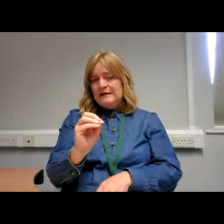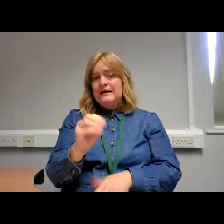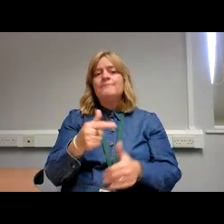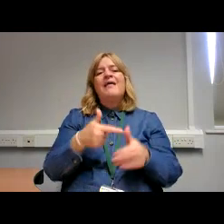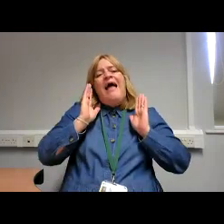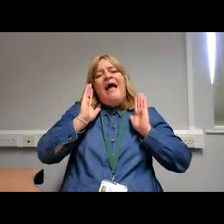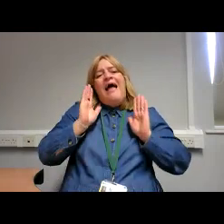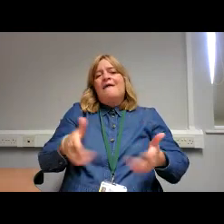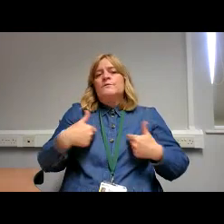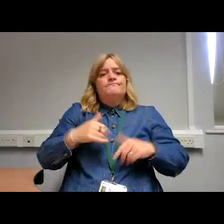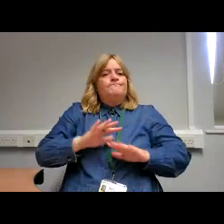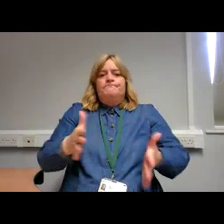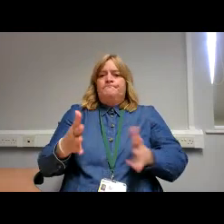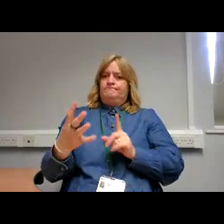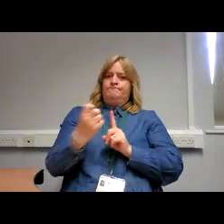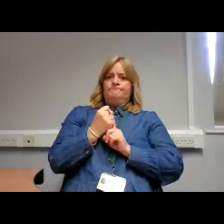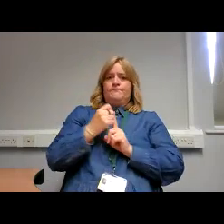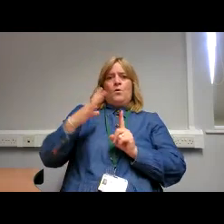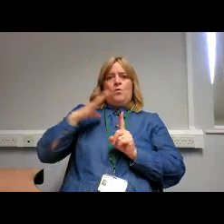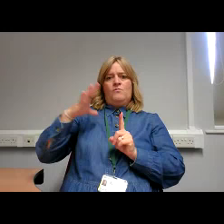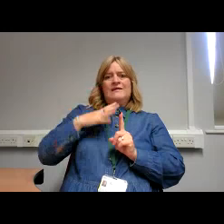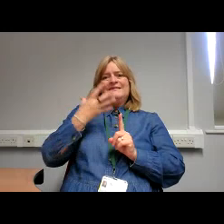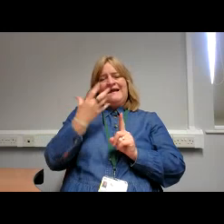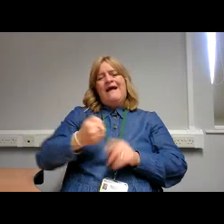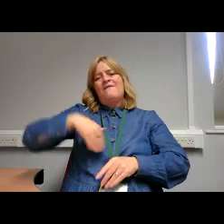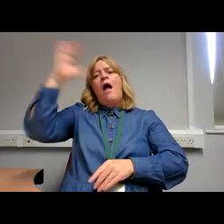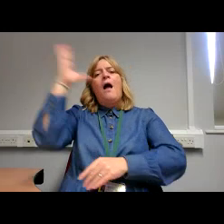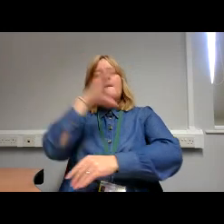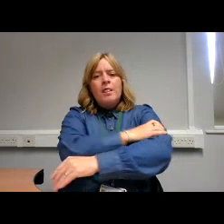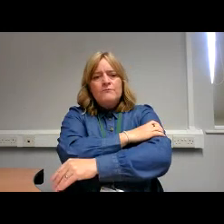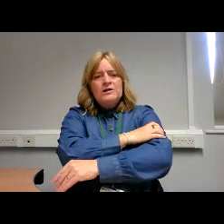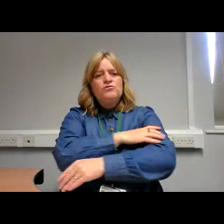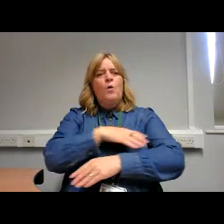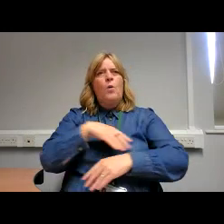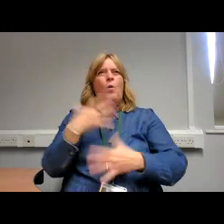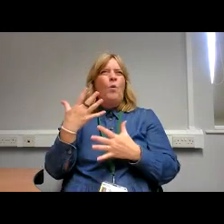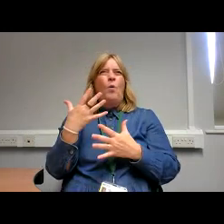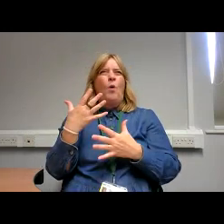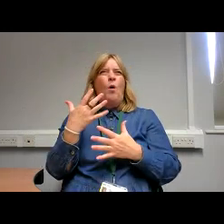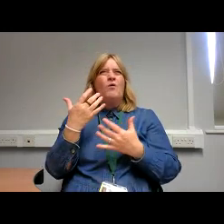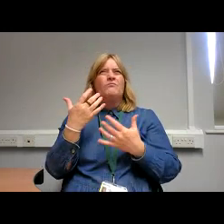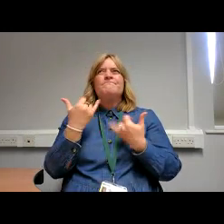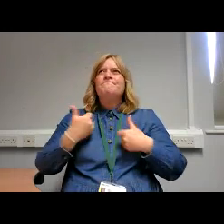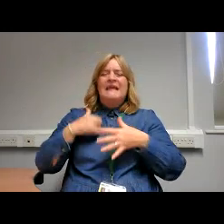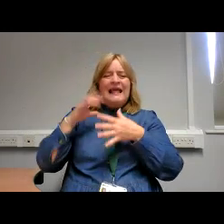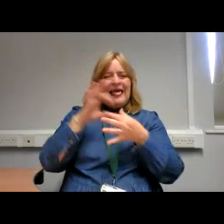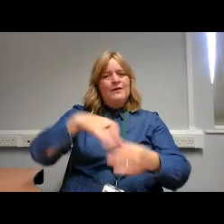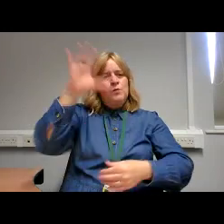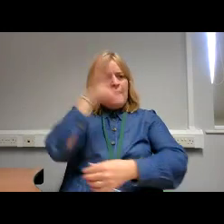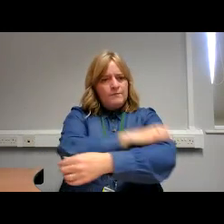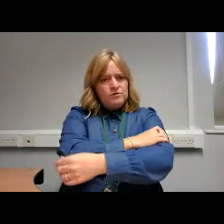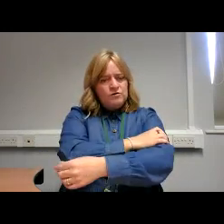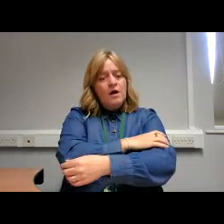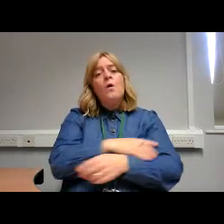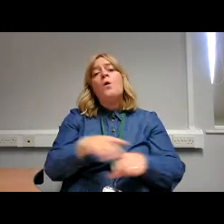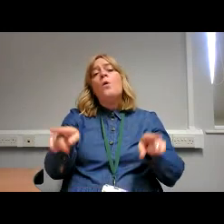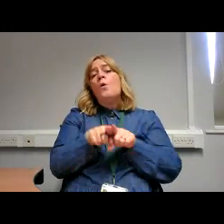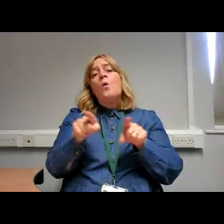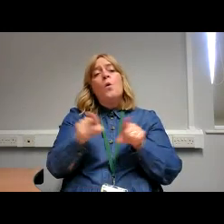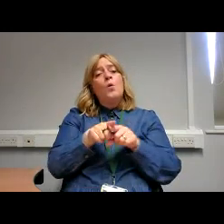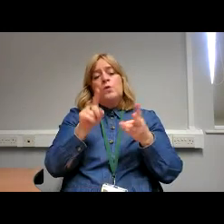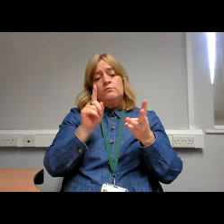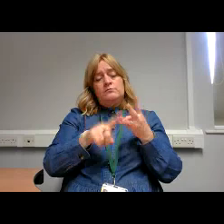not previously been identified as having hypertension or a related condition, and not to have had your blood pressure checked by